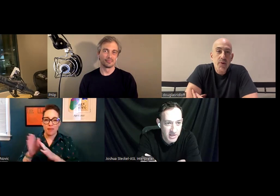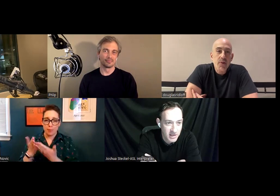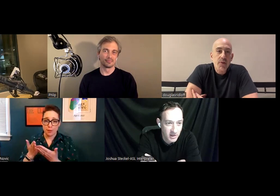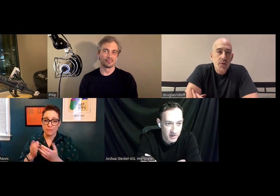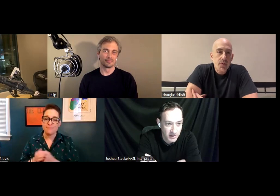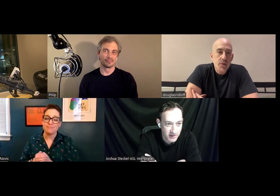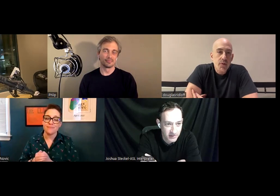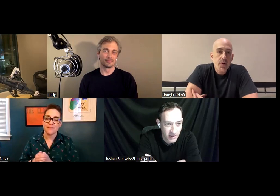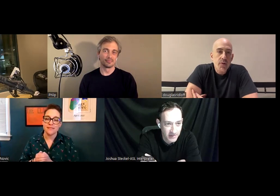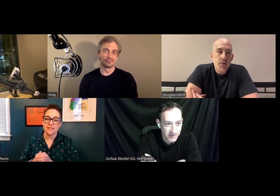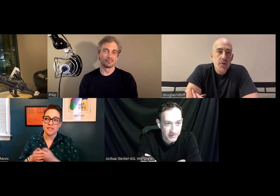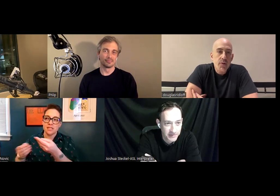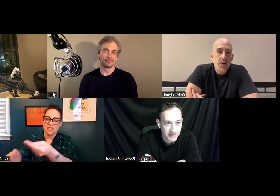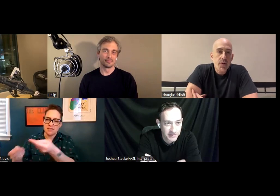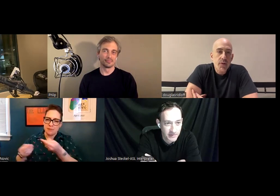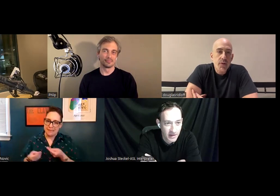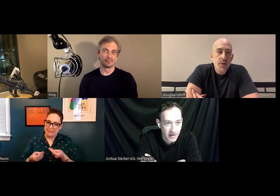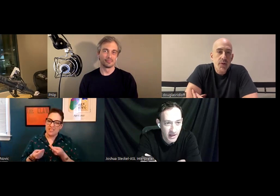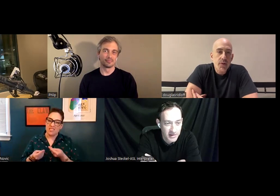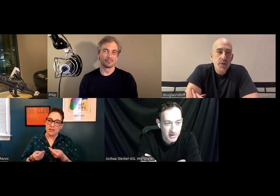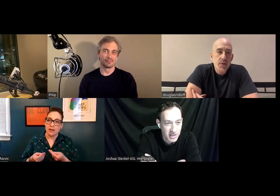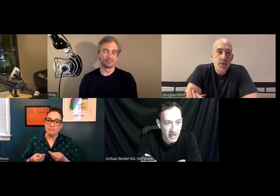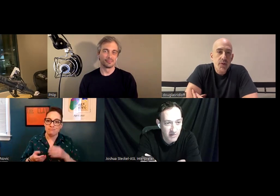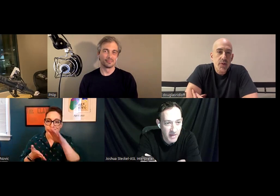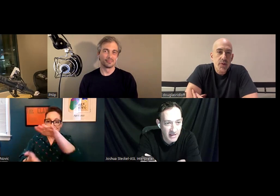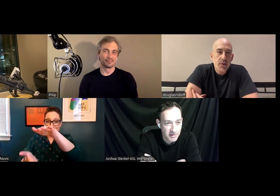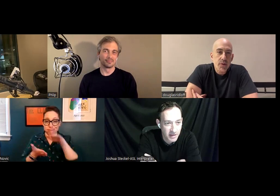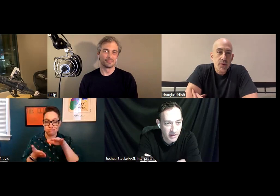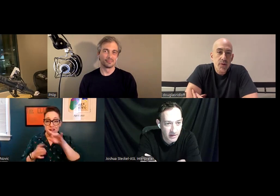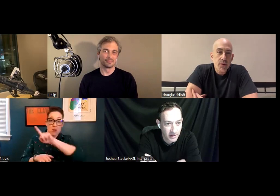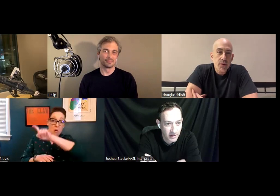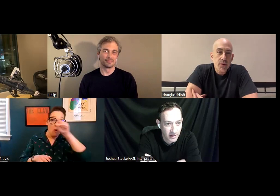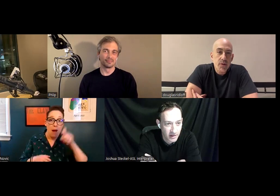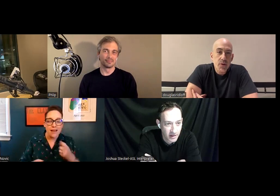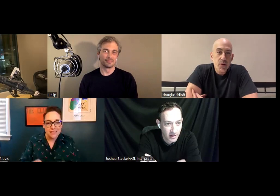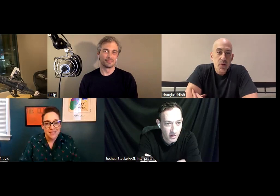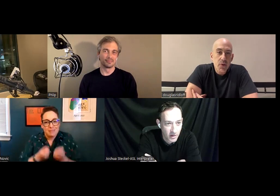And she's a hearing person, right? And so she gave it back to me